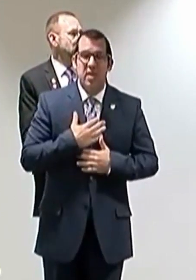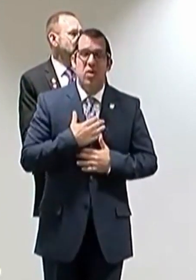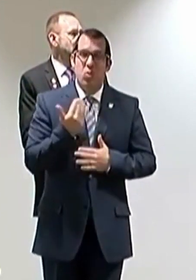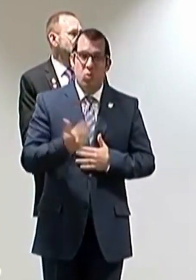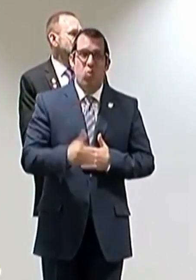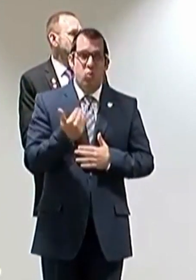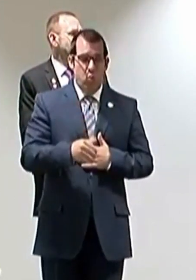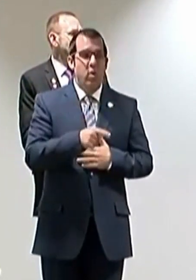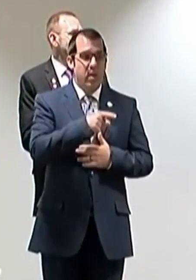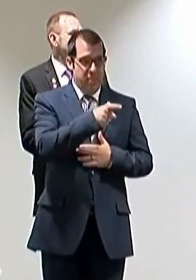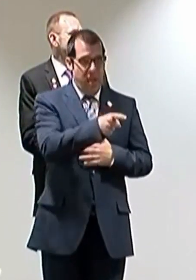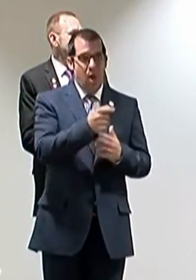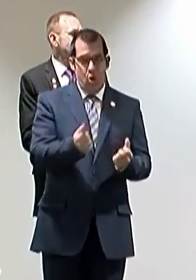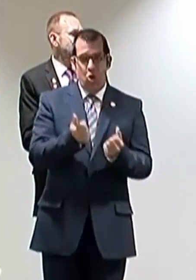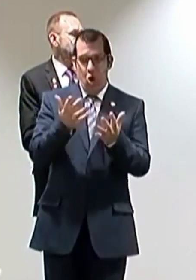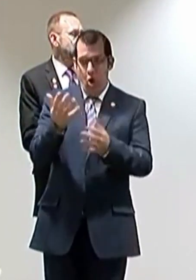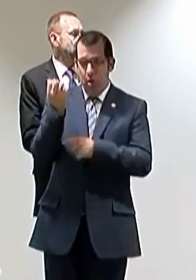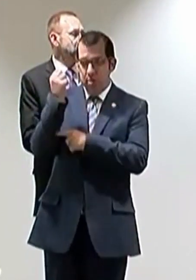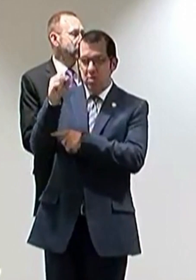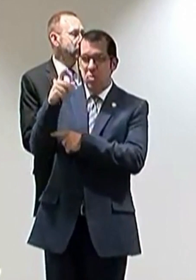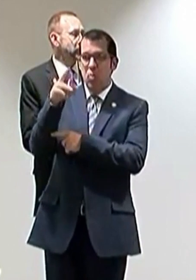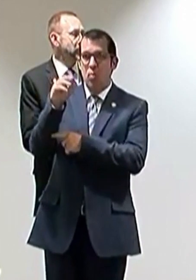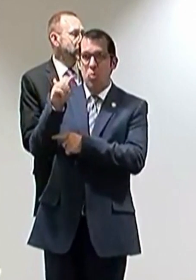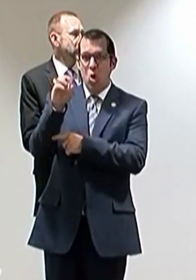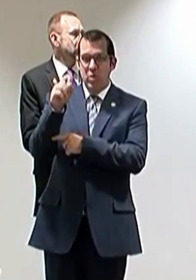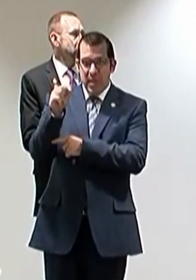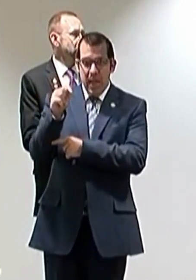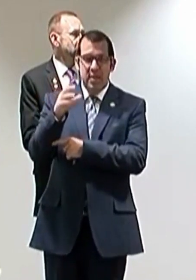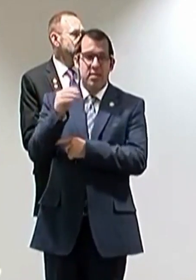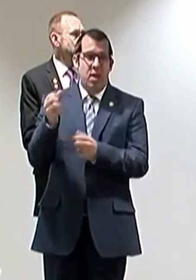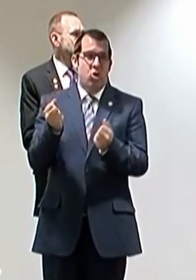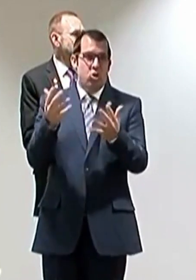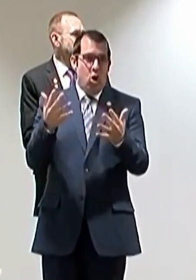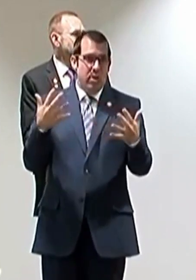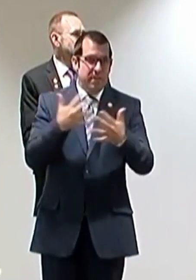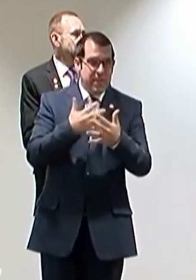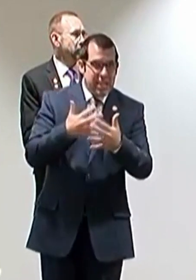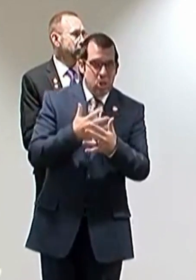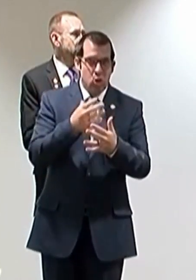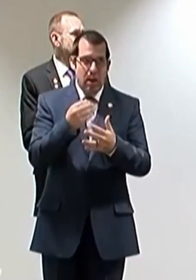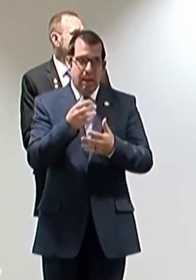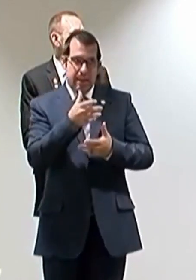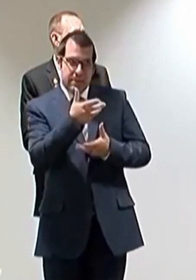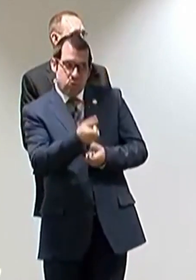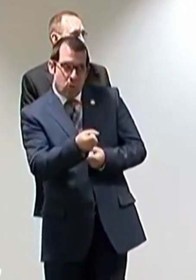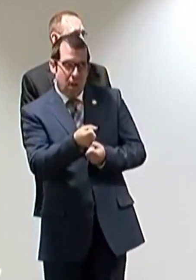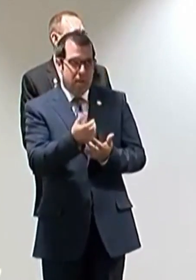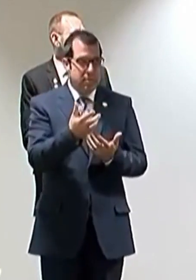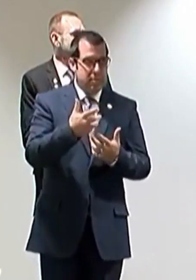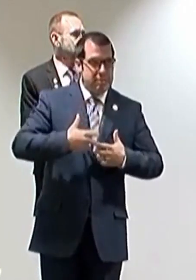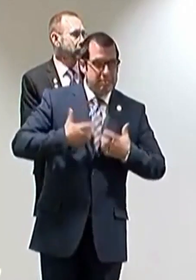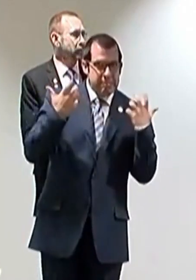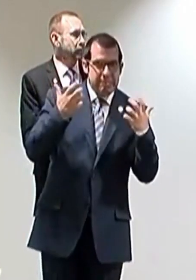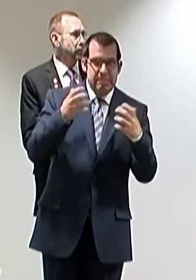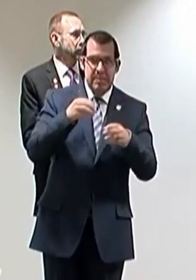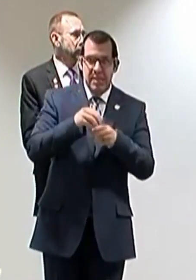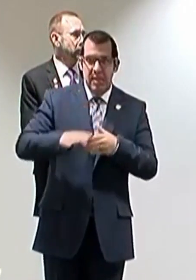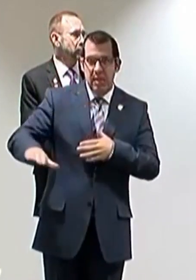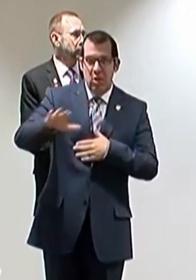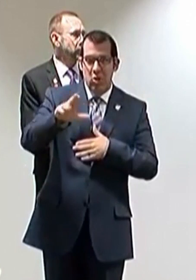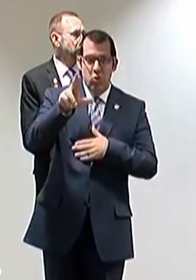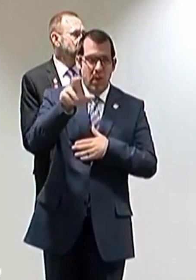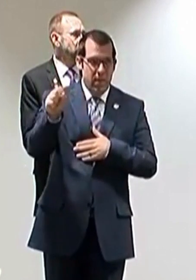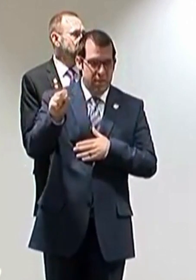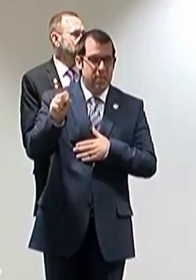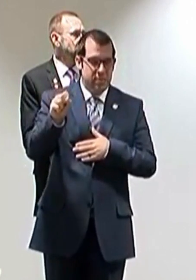rightfully sparked protest and resulted in fear, distrust, and outrage across our country. I